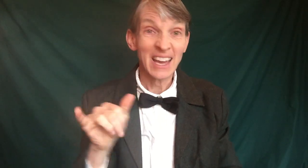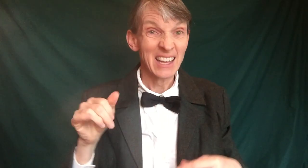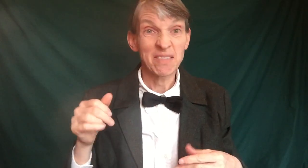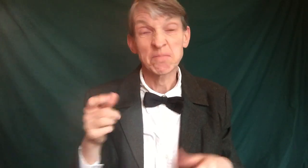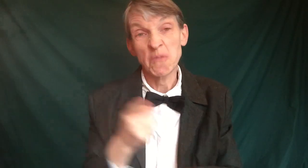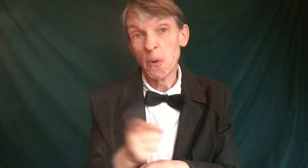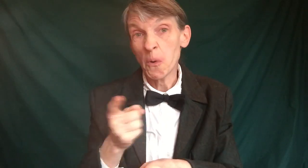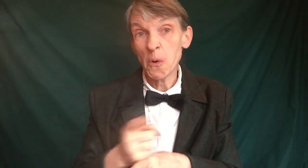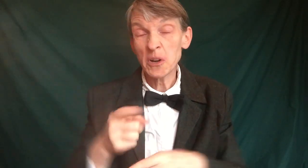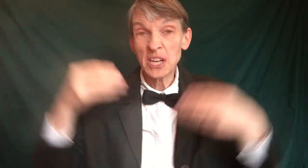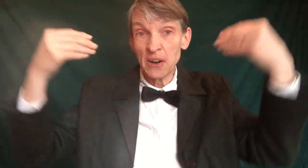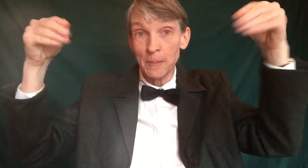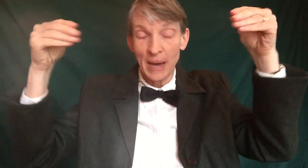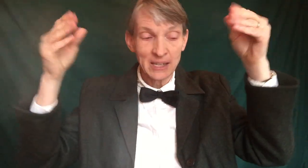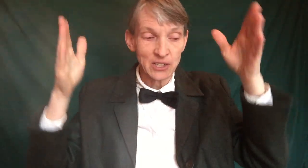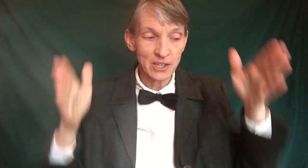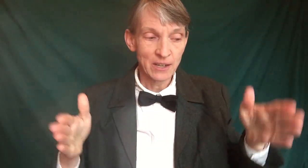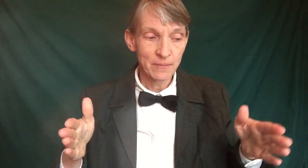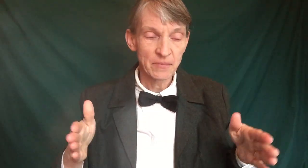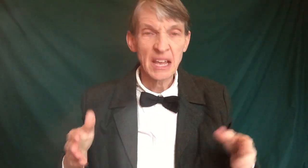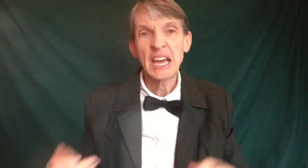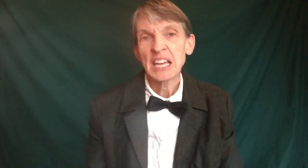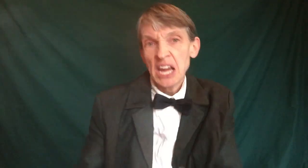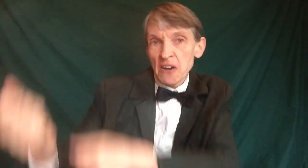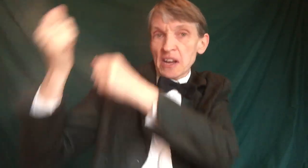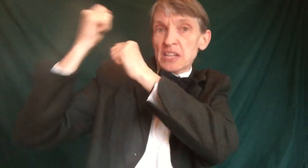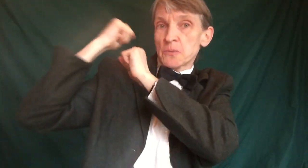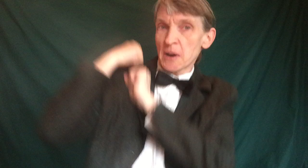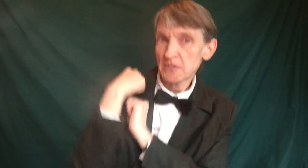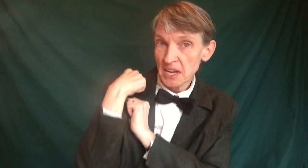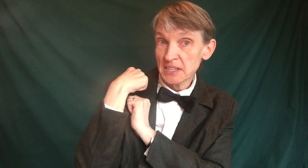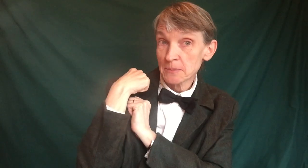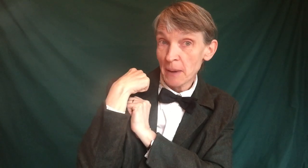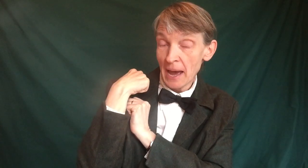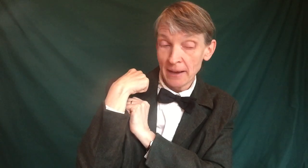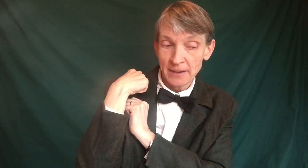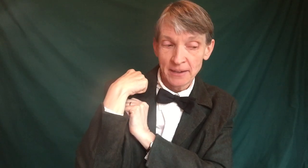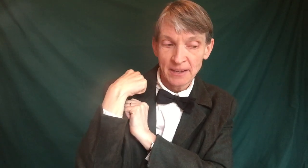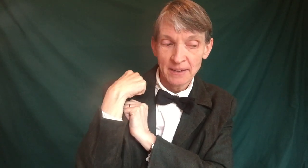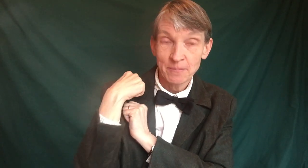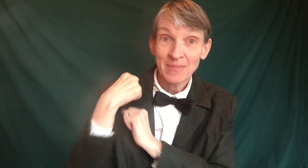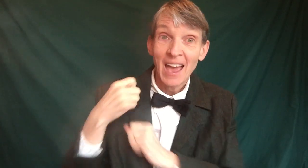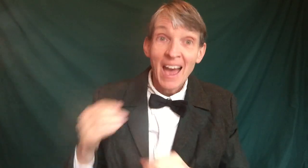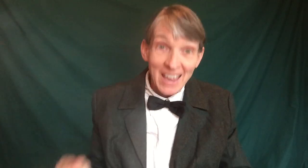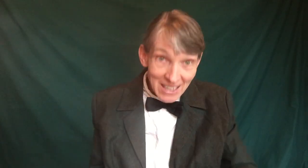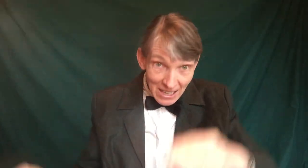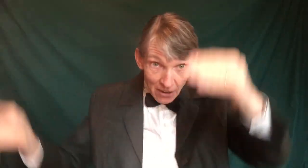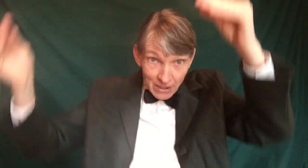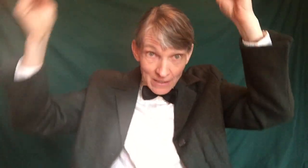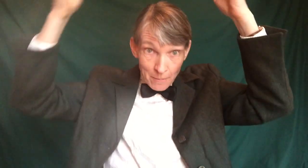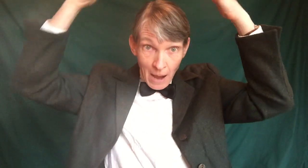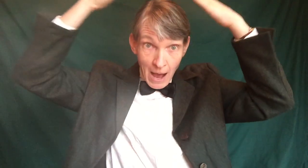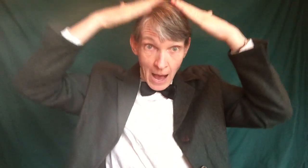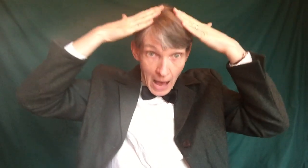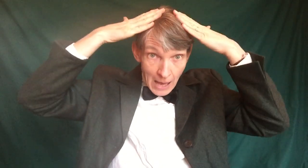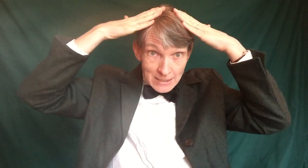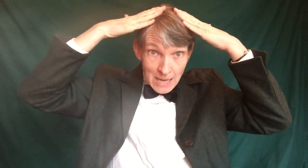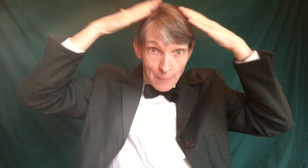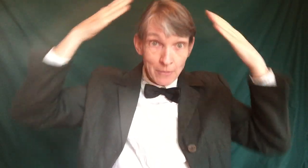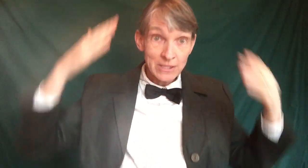an ordinary peddler, carrying his wares on his back. He carried them on top of his